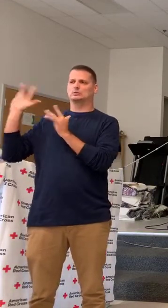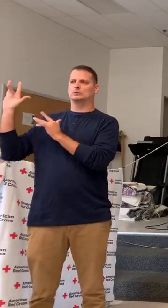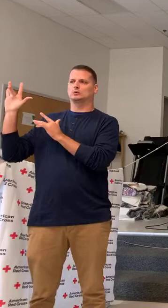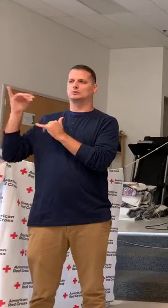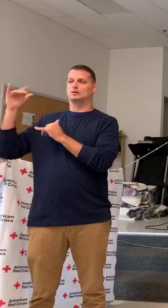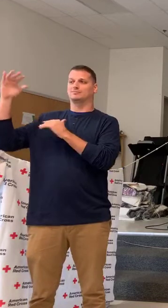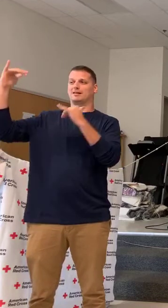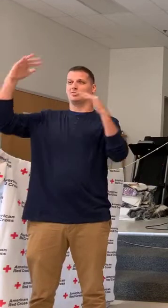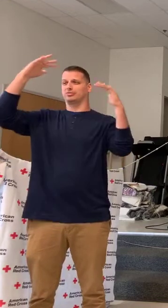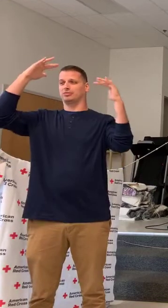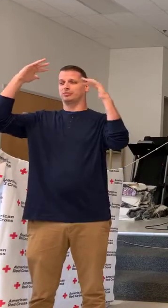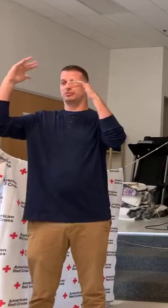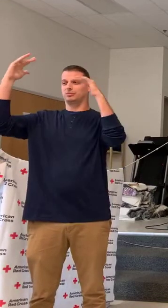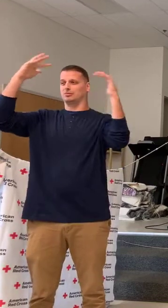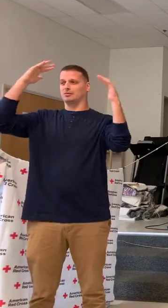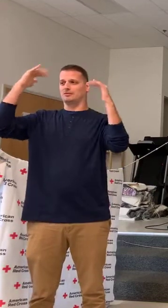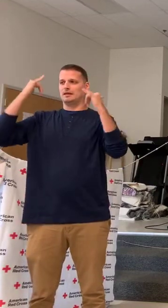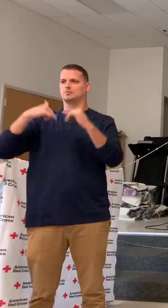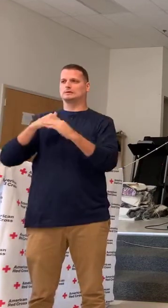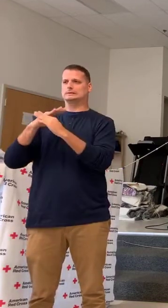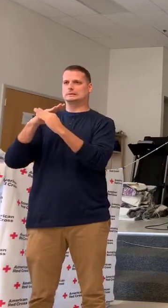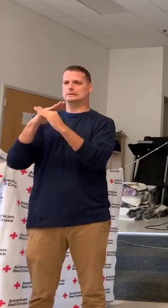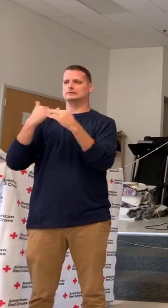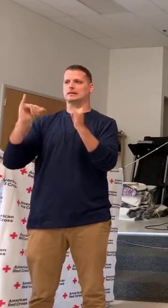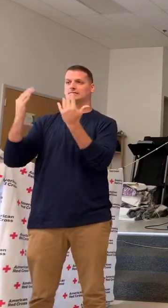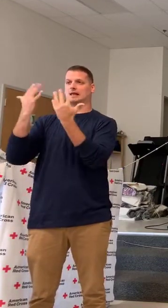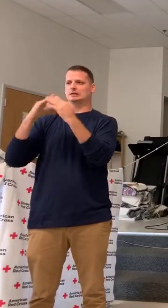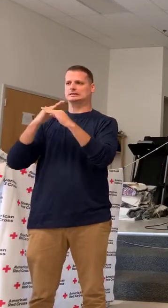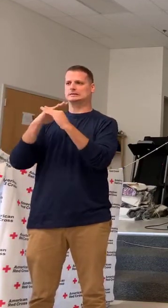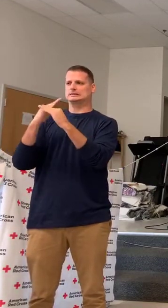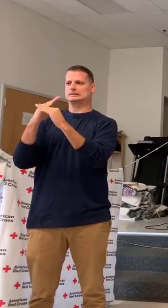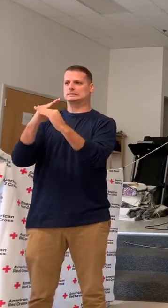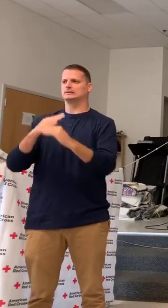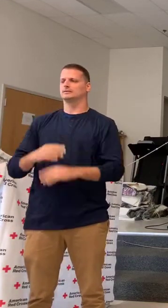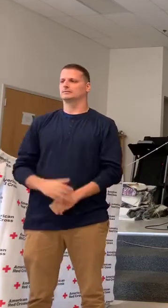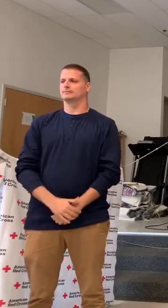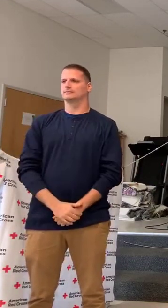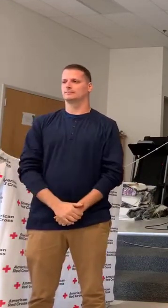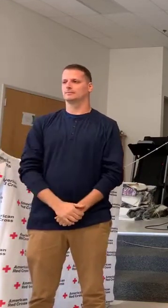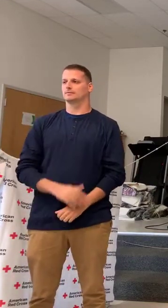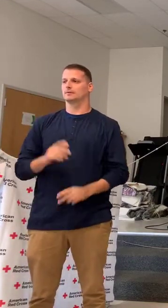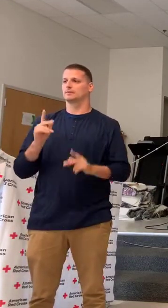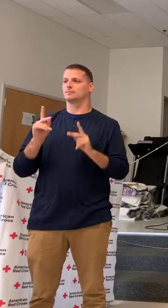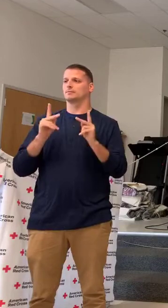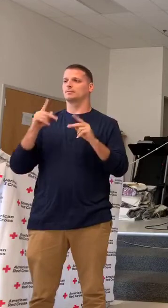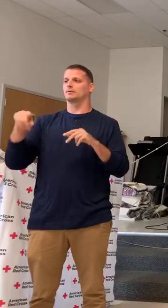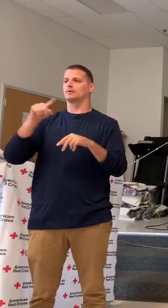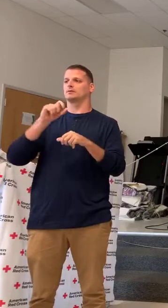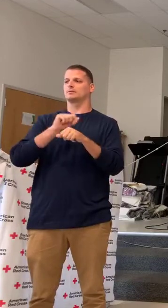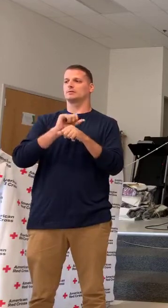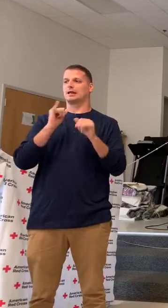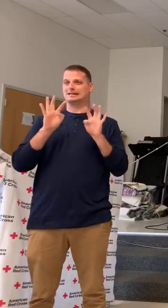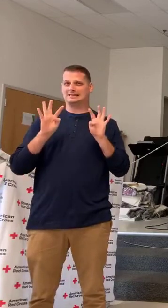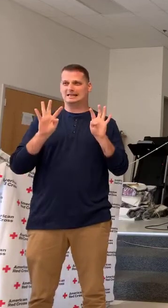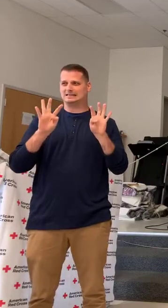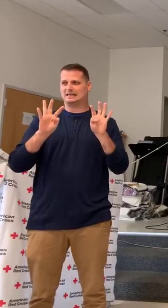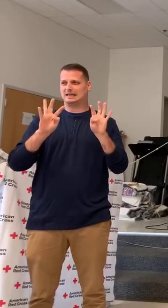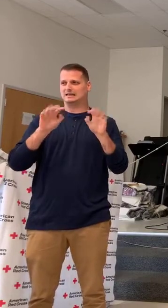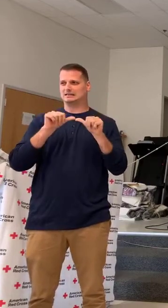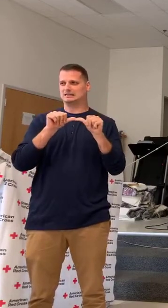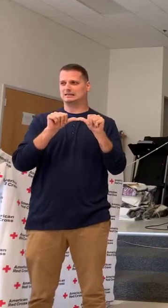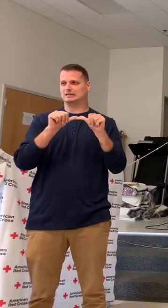on the offensive, and the folks in the line right now are excited to keep pushing that containment factor for